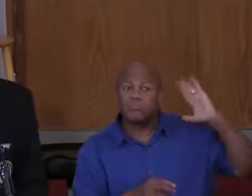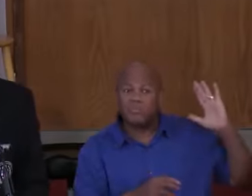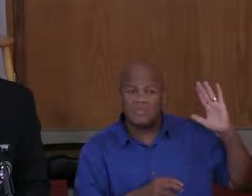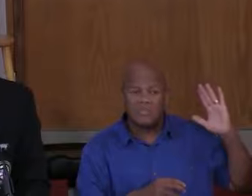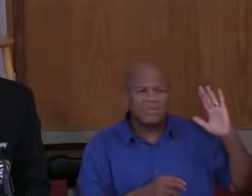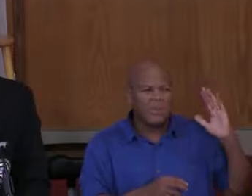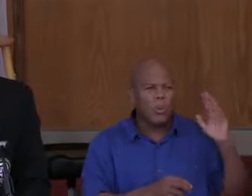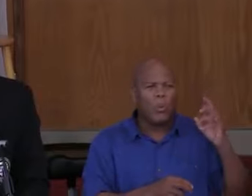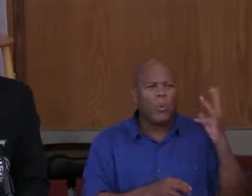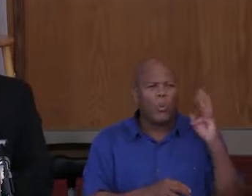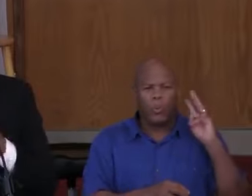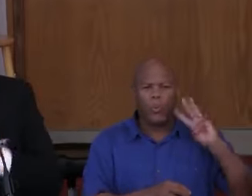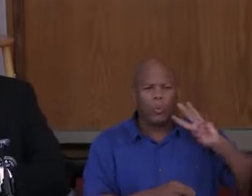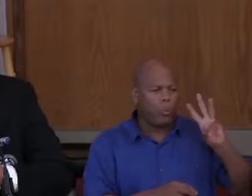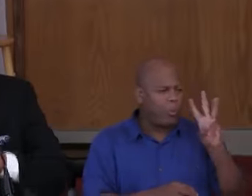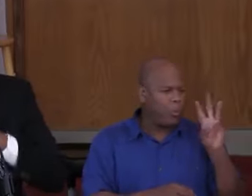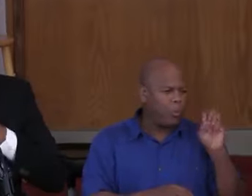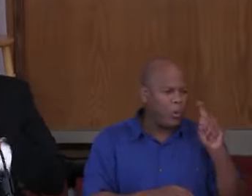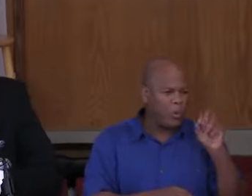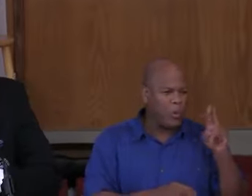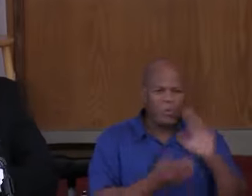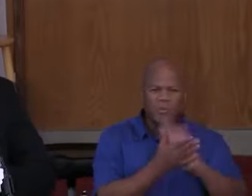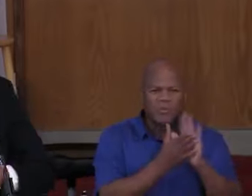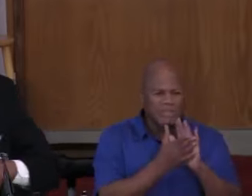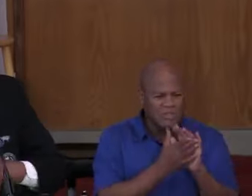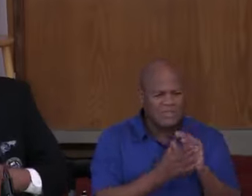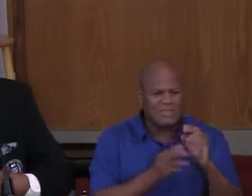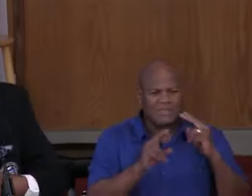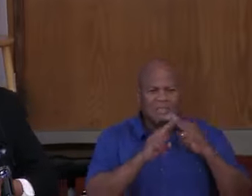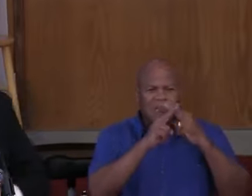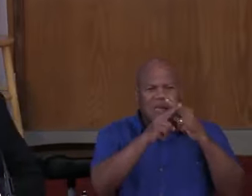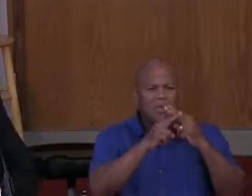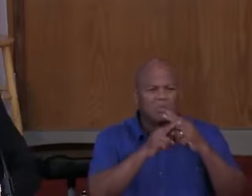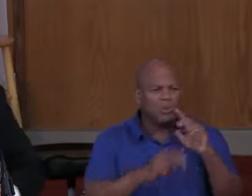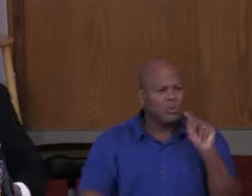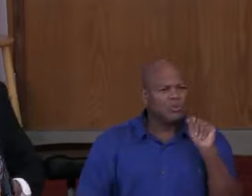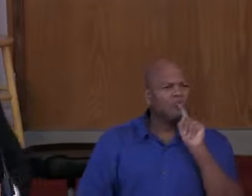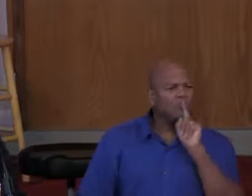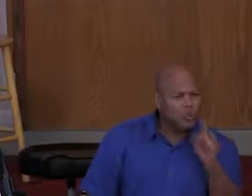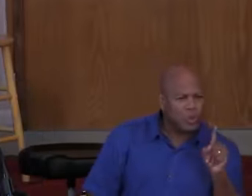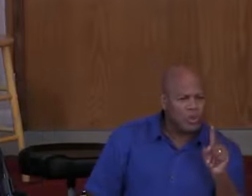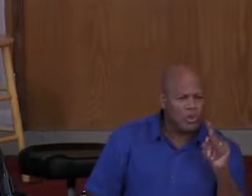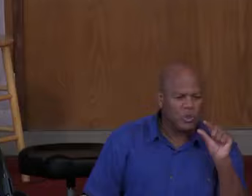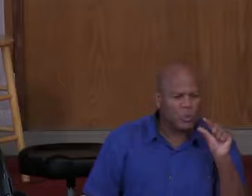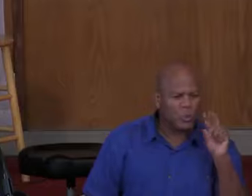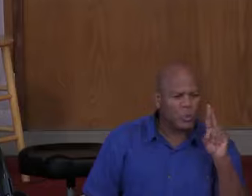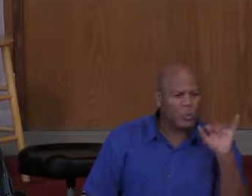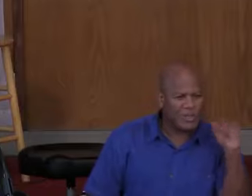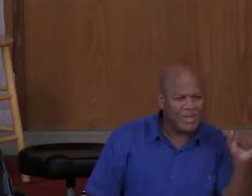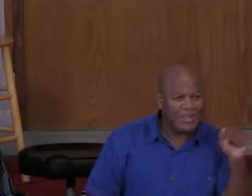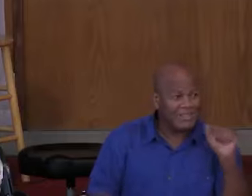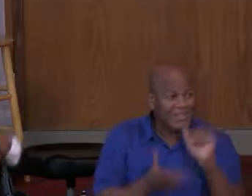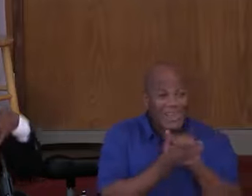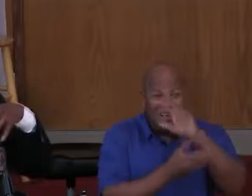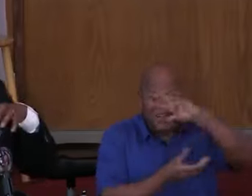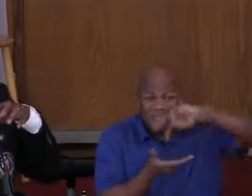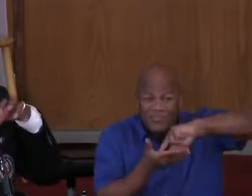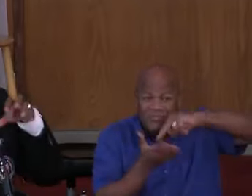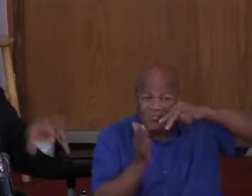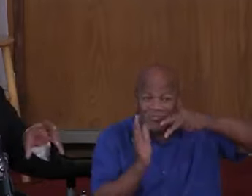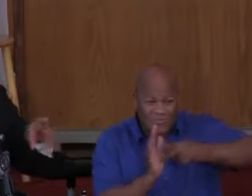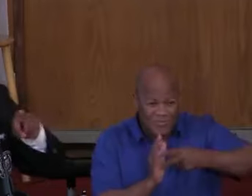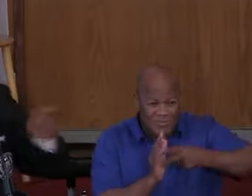it's a Western. But grit is defined as the intestinal fortitude to go